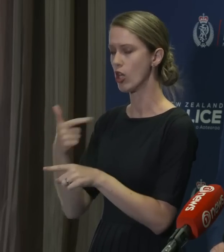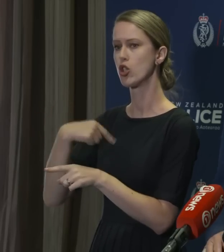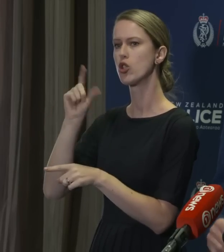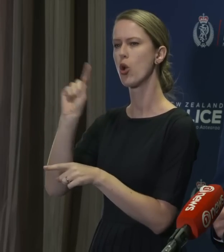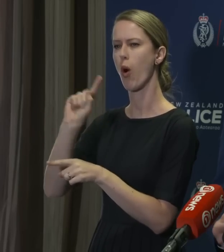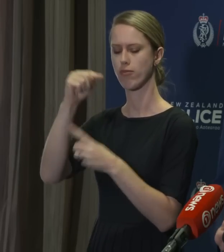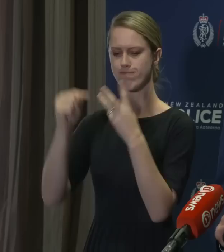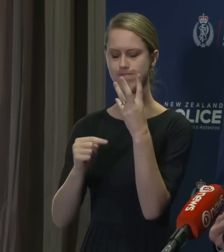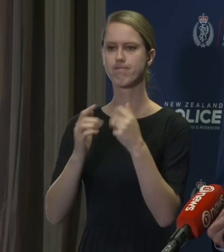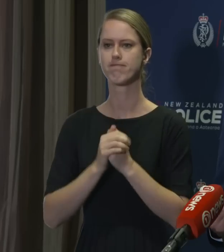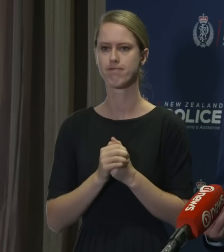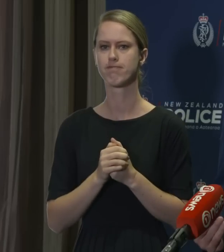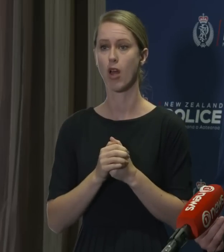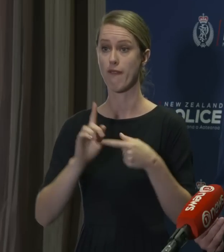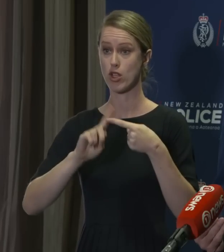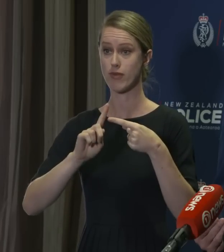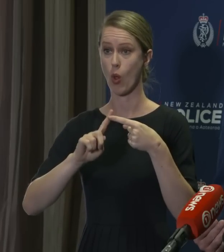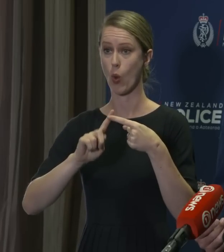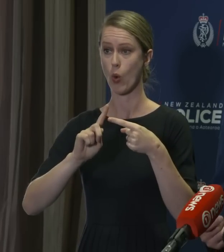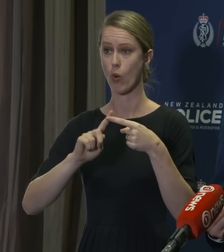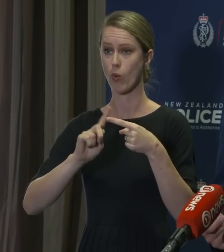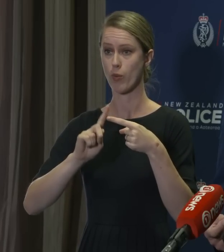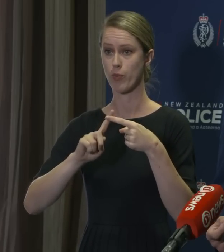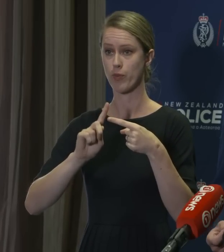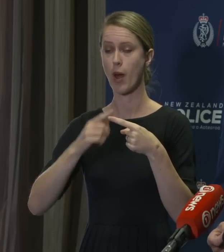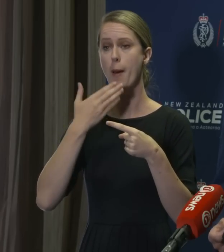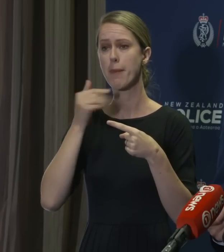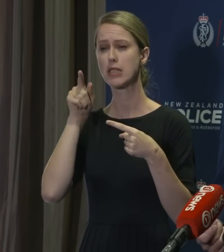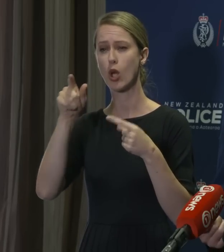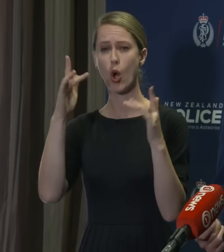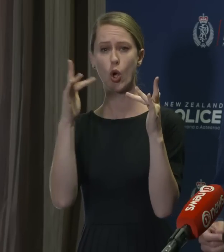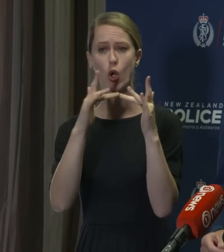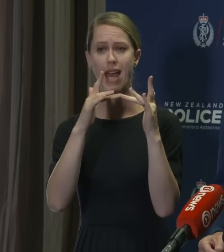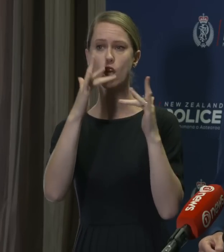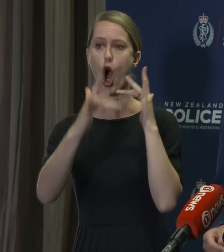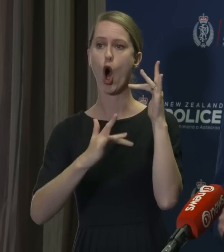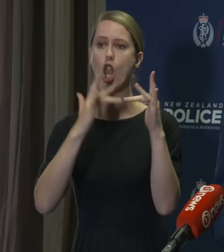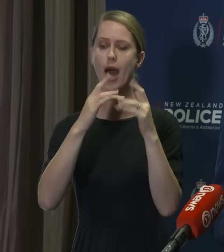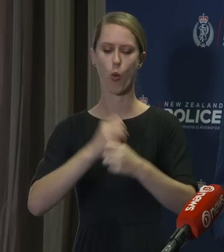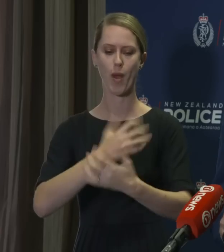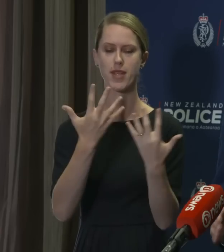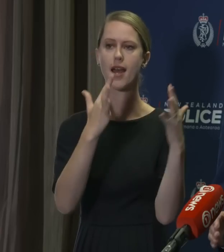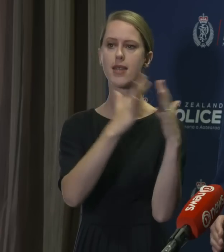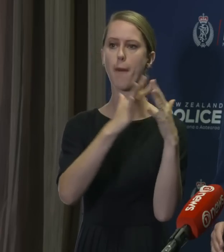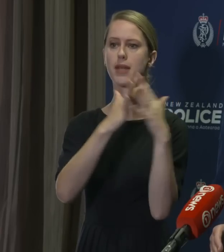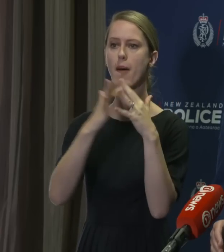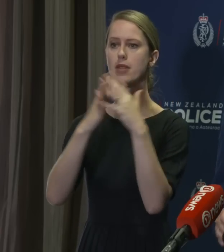things. What we would like you to do first is contact us online at